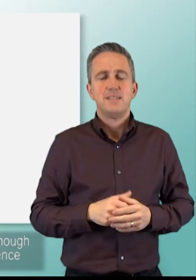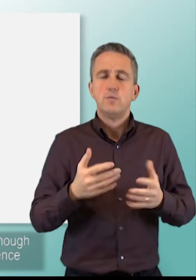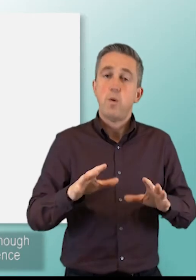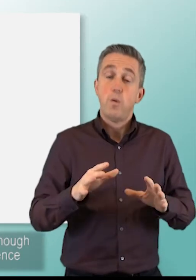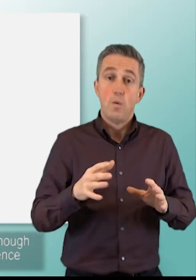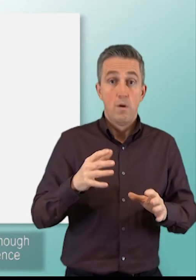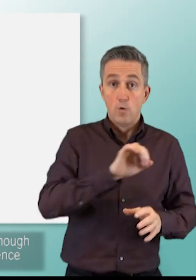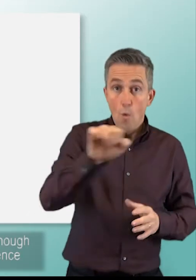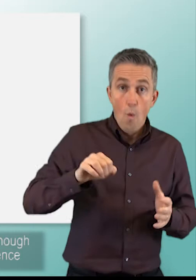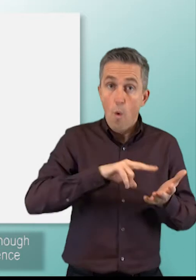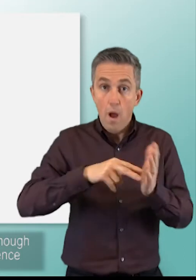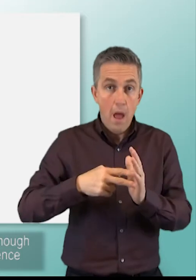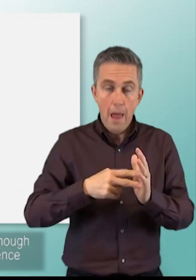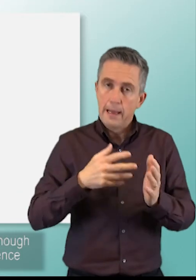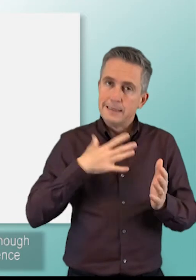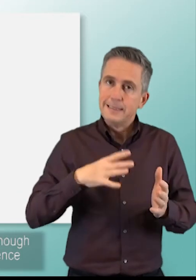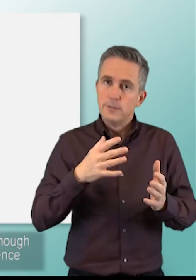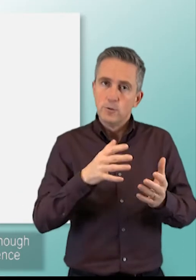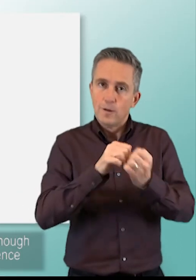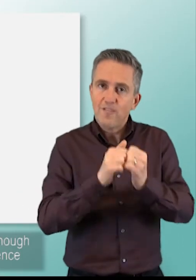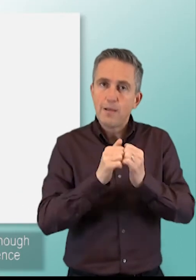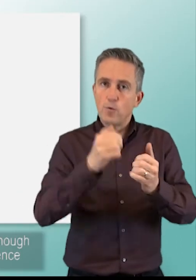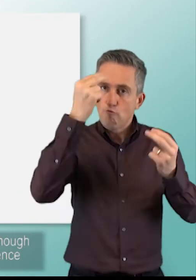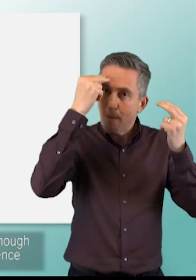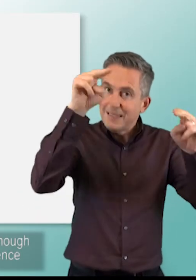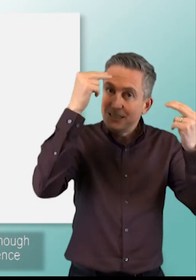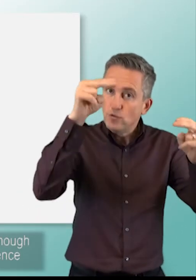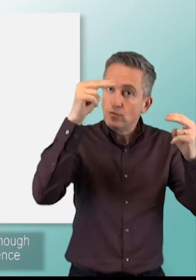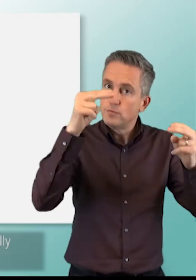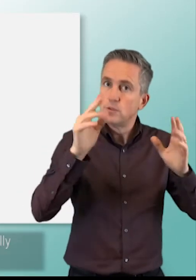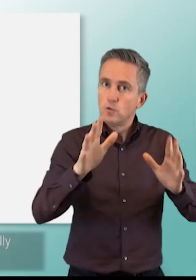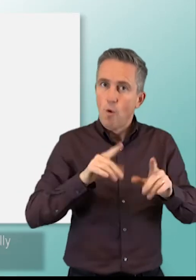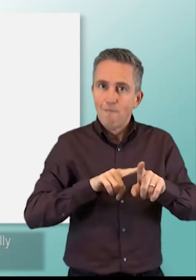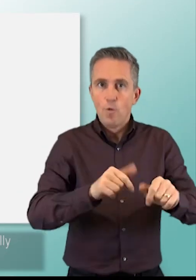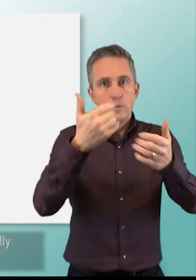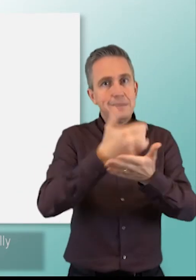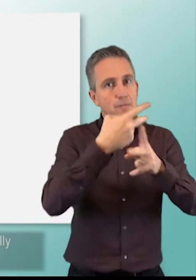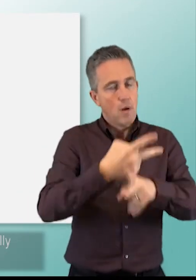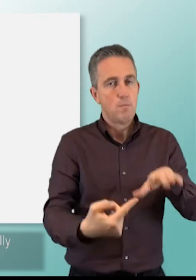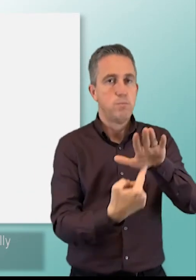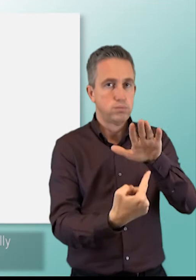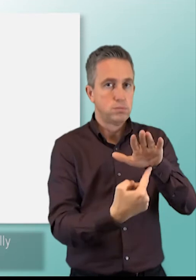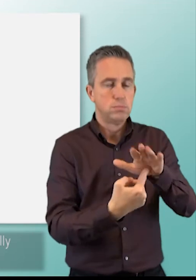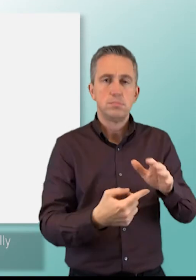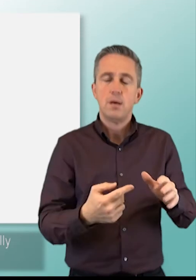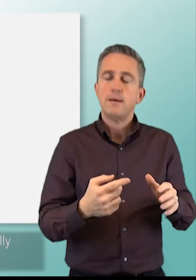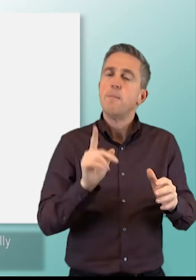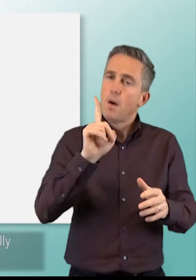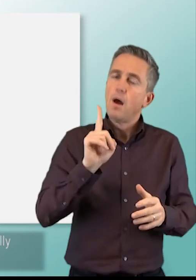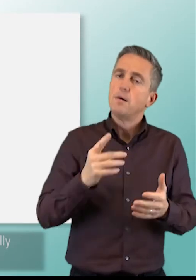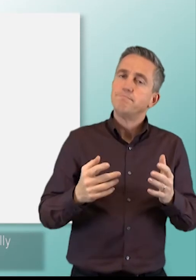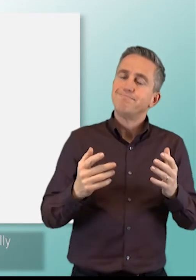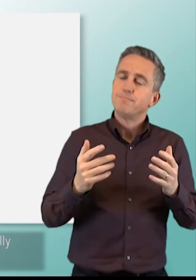any reputational reason, although that kind of comes into the overall trust and confidence that people might have in the sector. Fundamentally, it's a